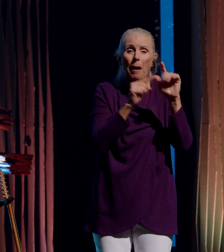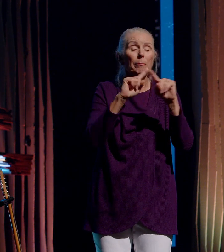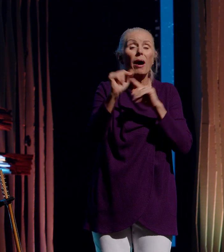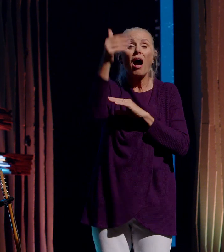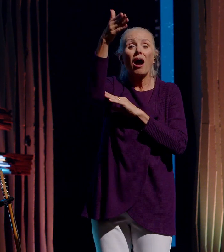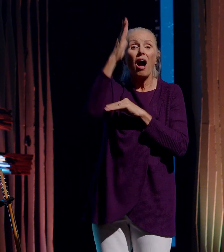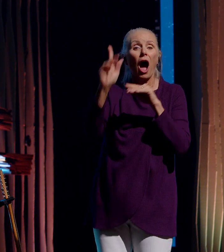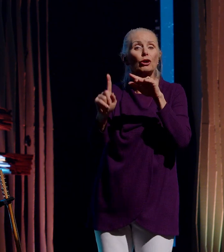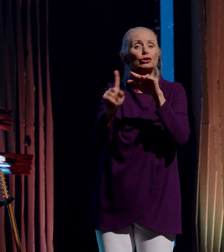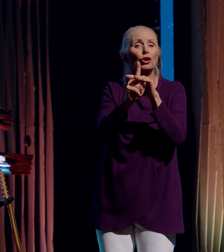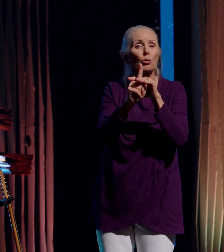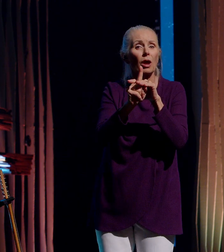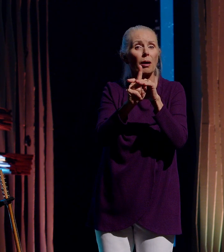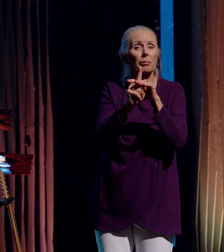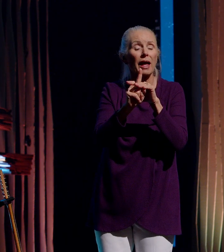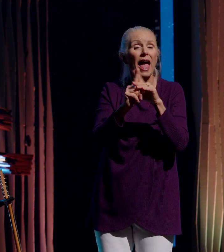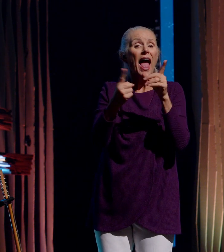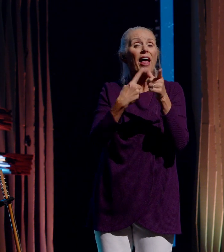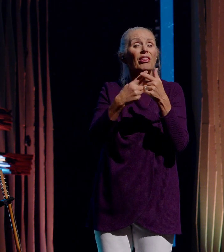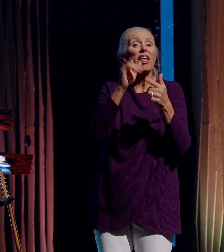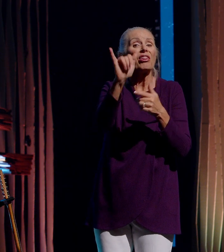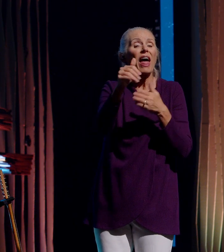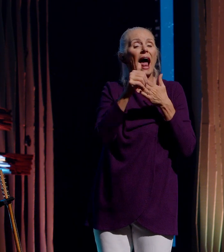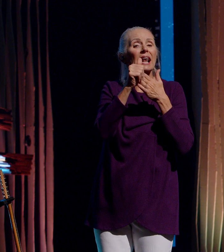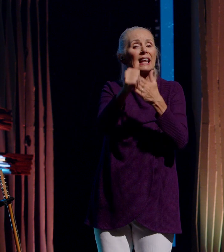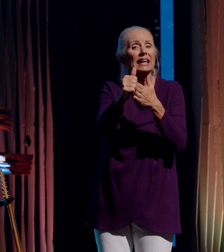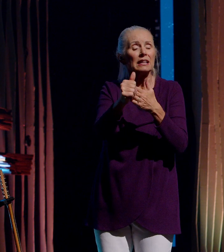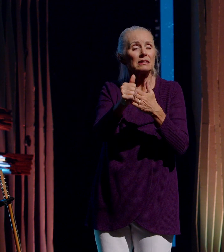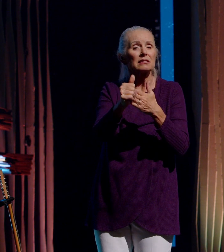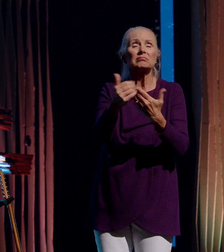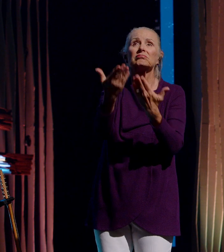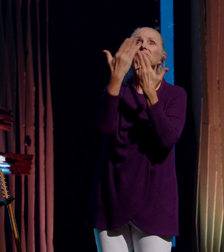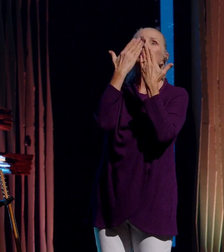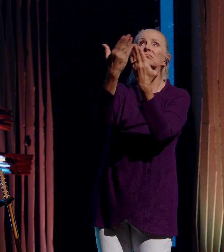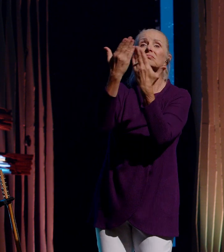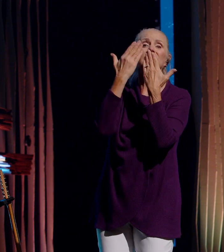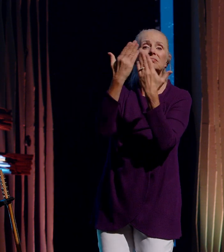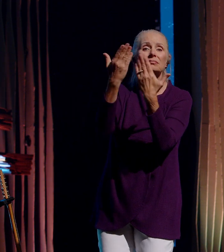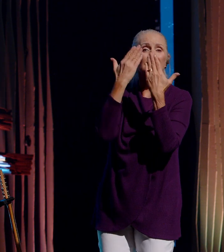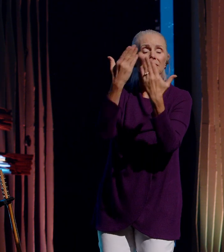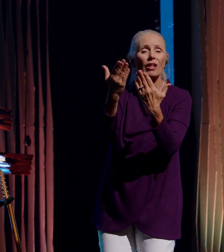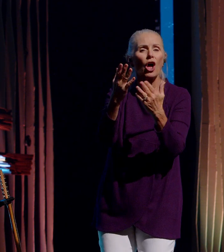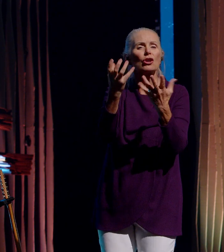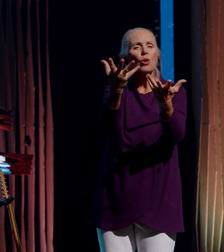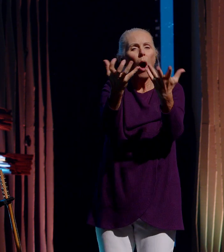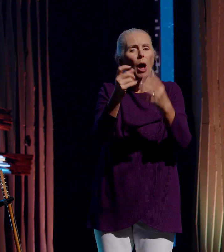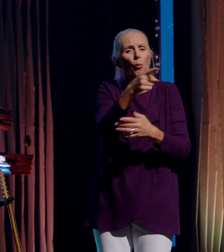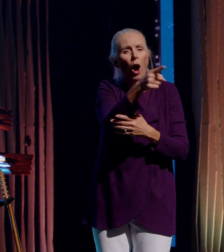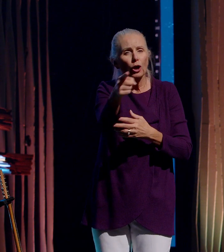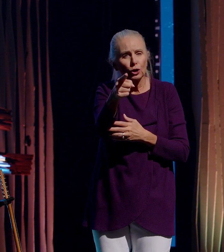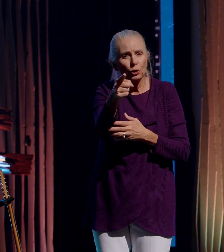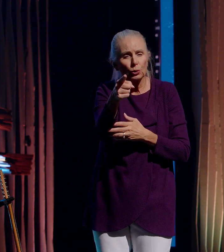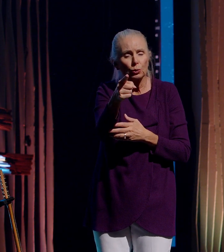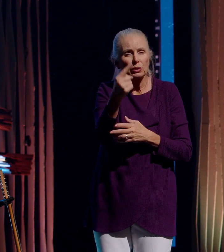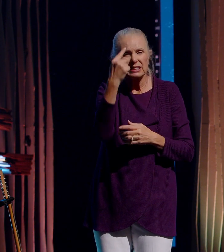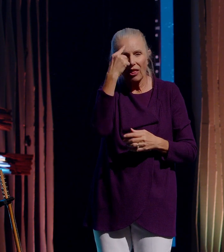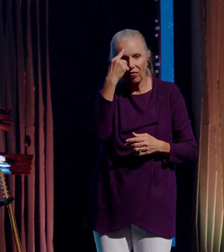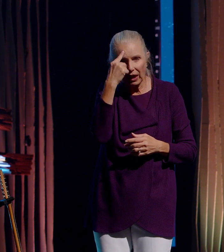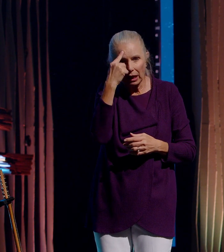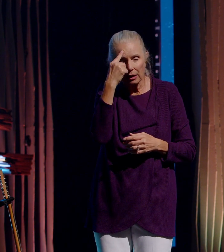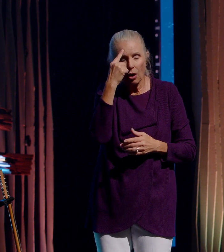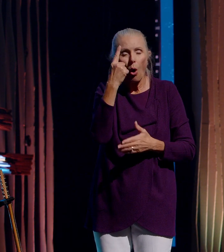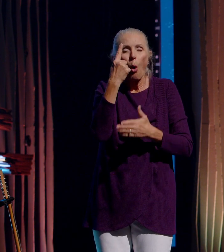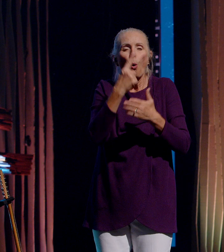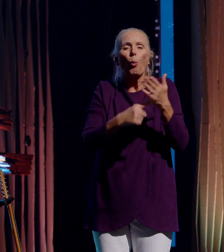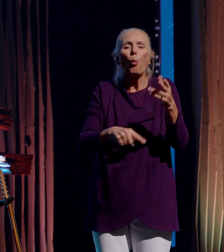it leads his heart to gratitude. Here's a tough application question for us to think about this week. What hard